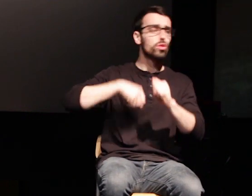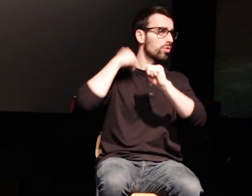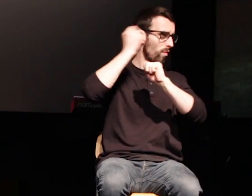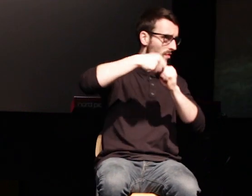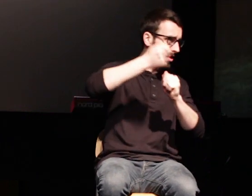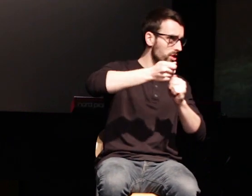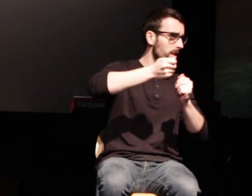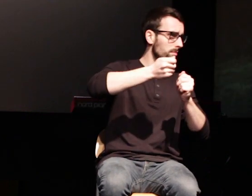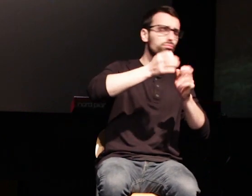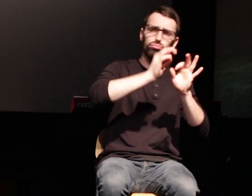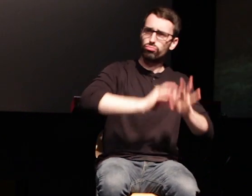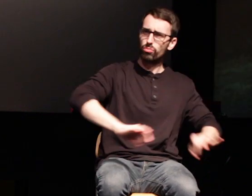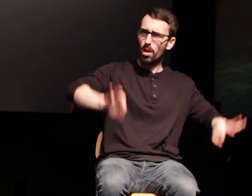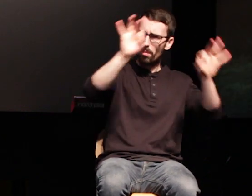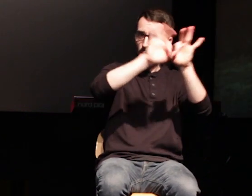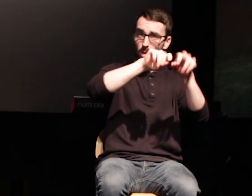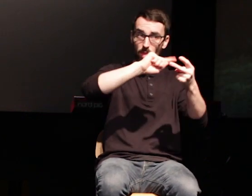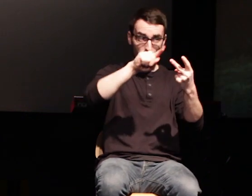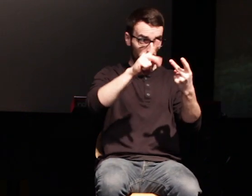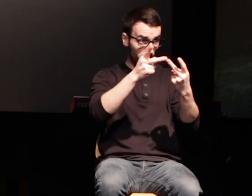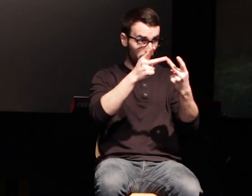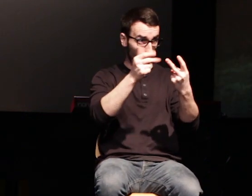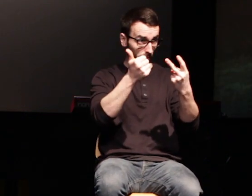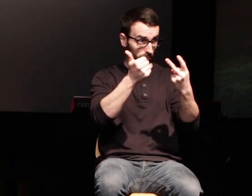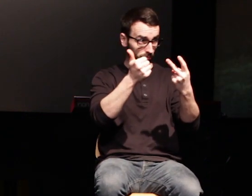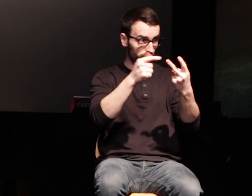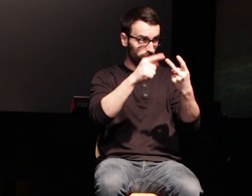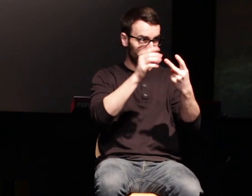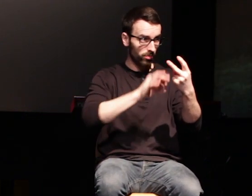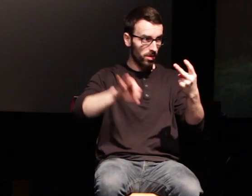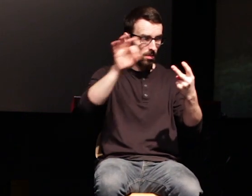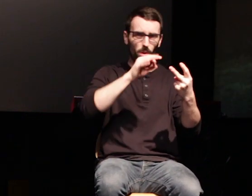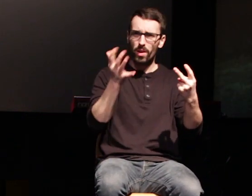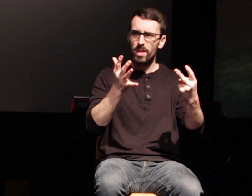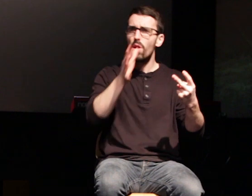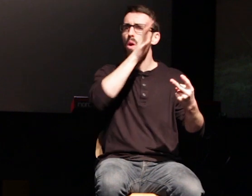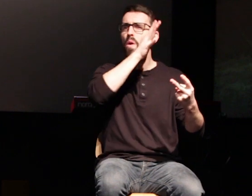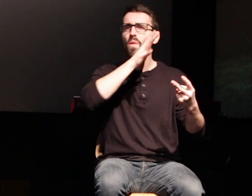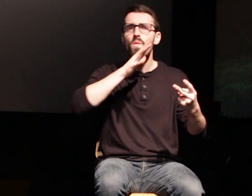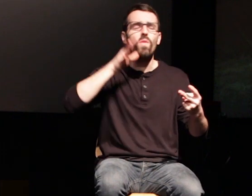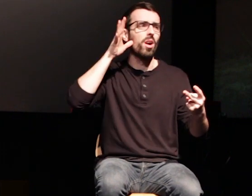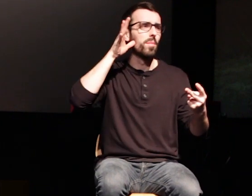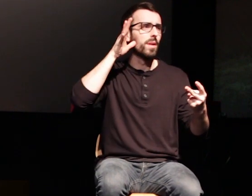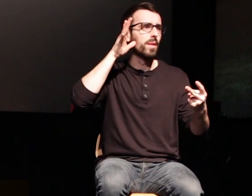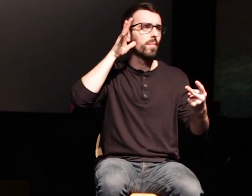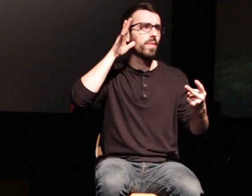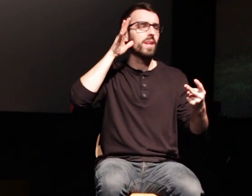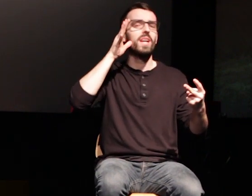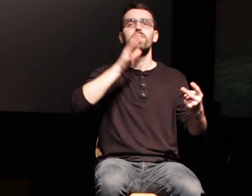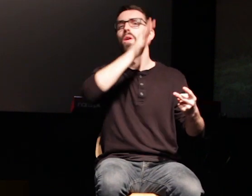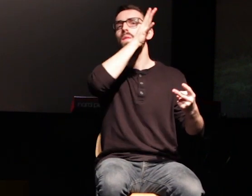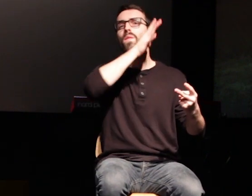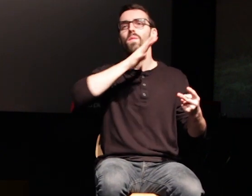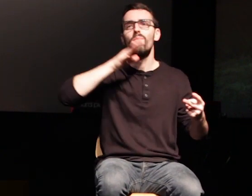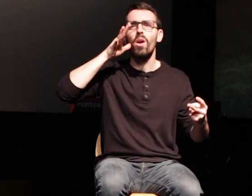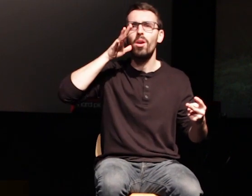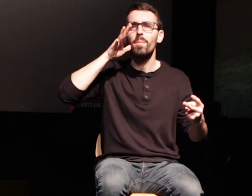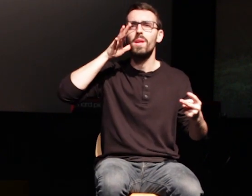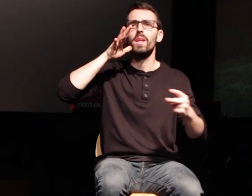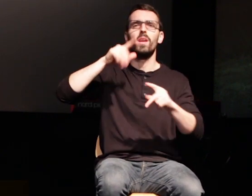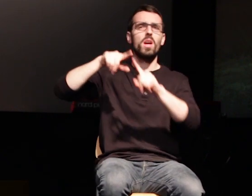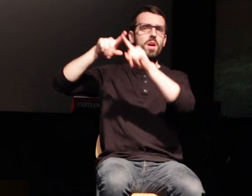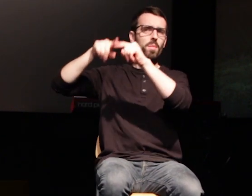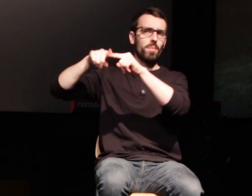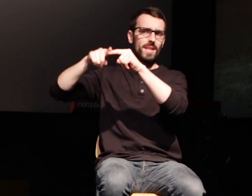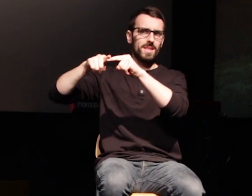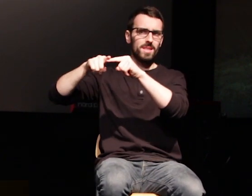really important, farming. Right, it's a very agriculture-based society. And so Jesus, as he gets everybody on the shore,